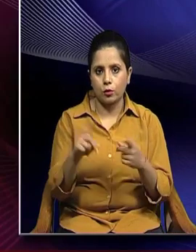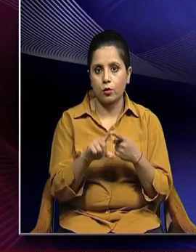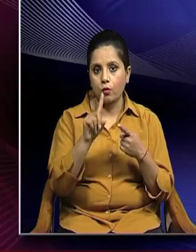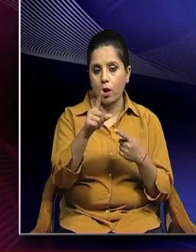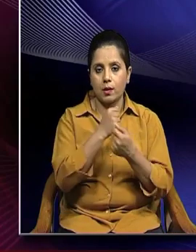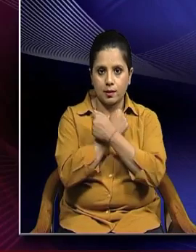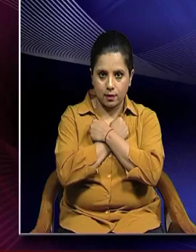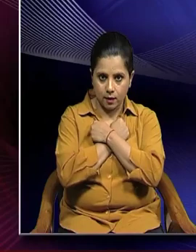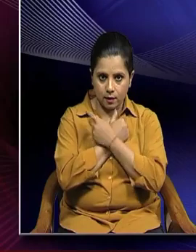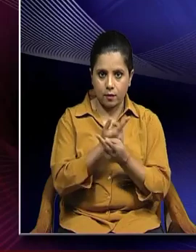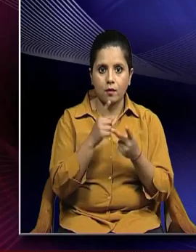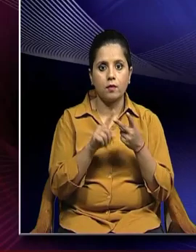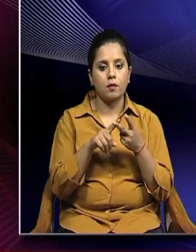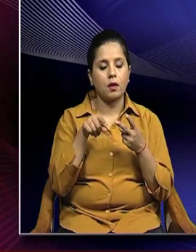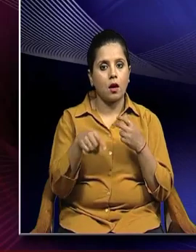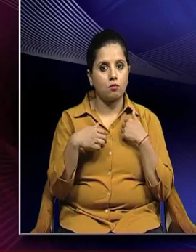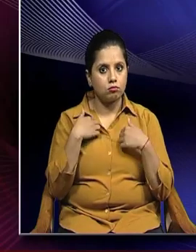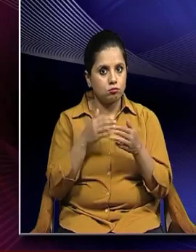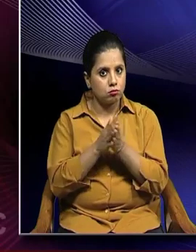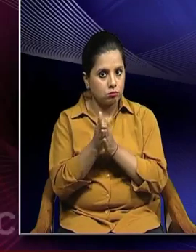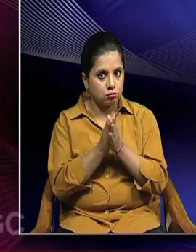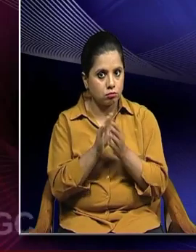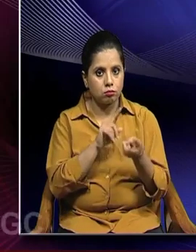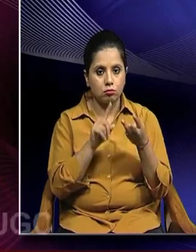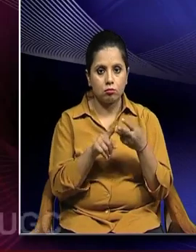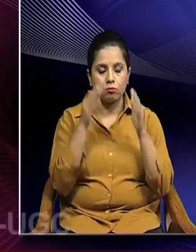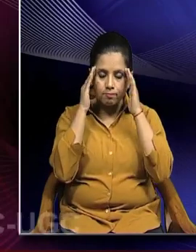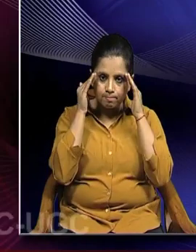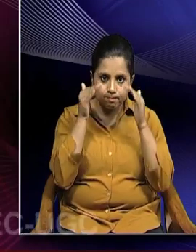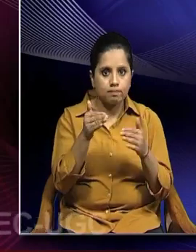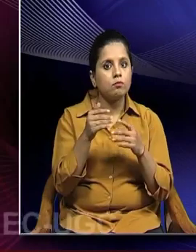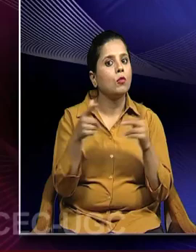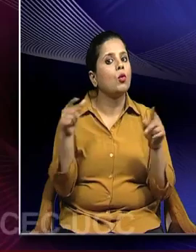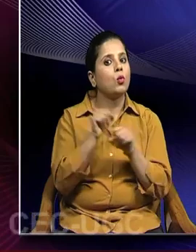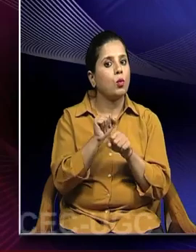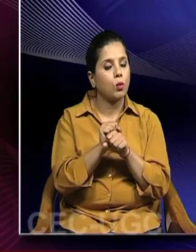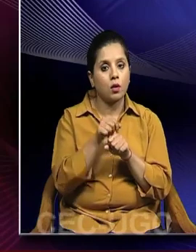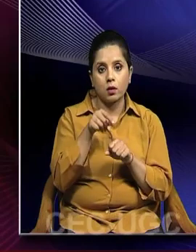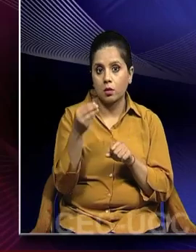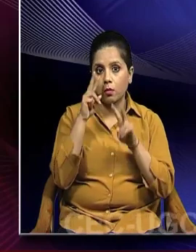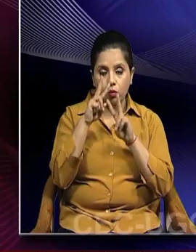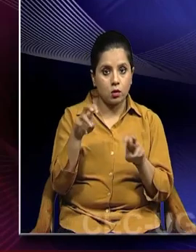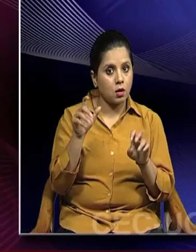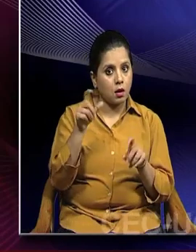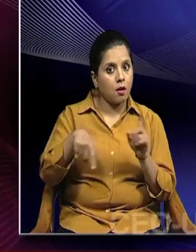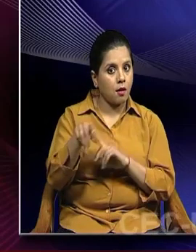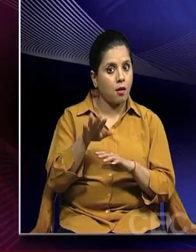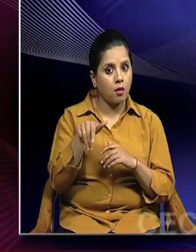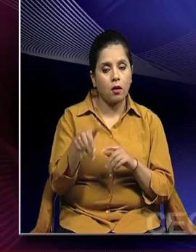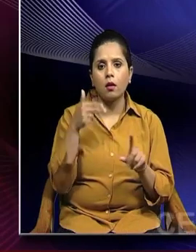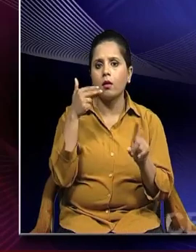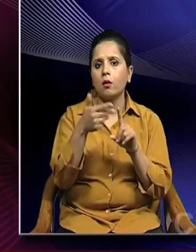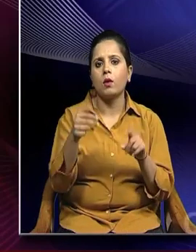love, the second one is compassion, and third one is devotion. And some of the researchers, they call it